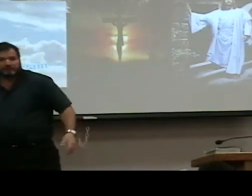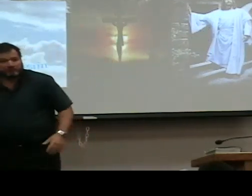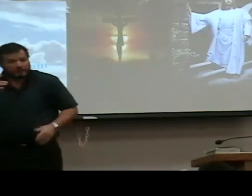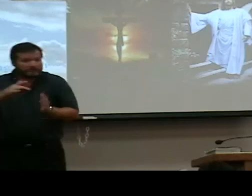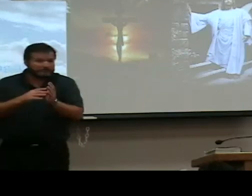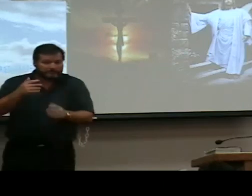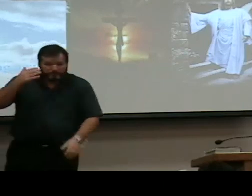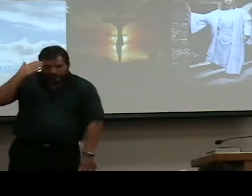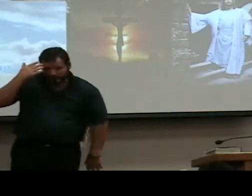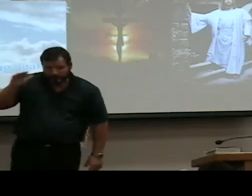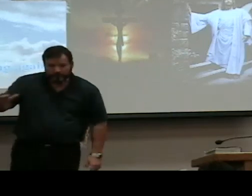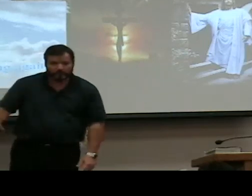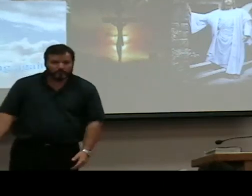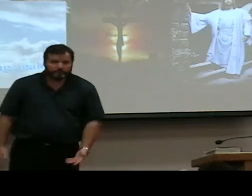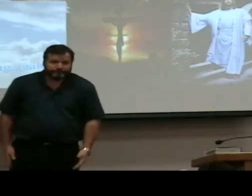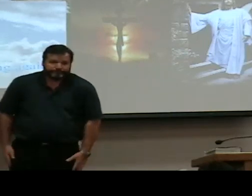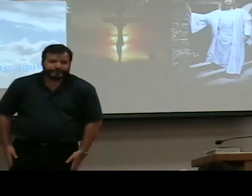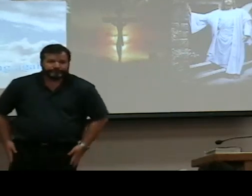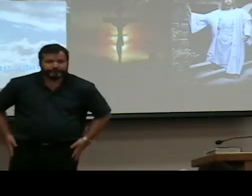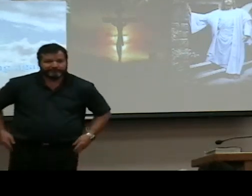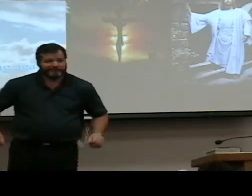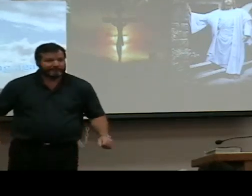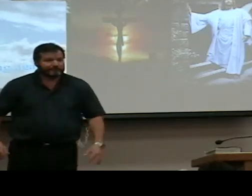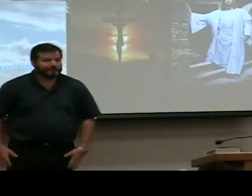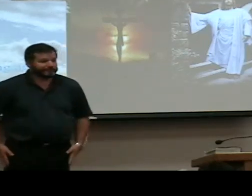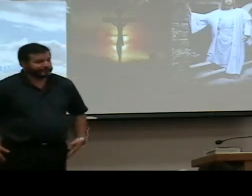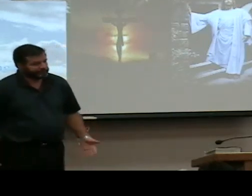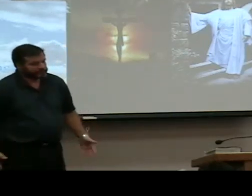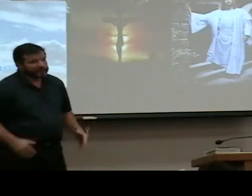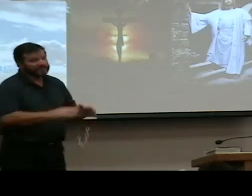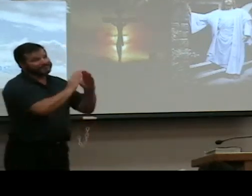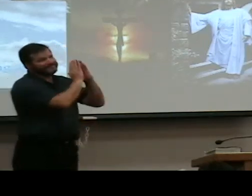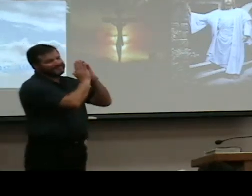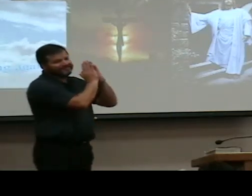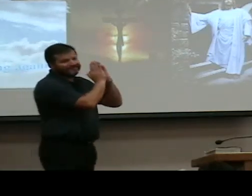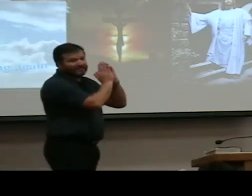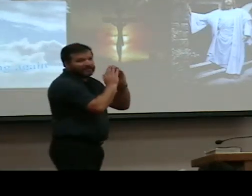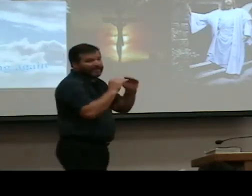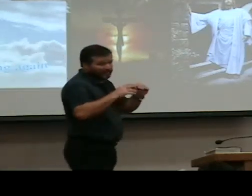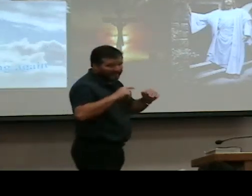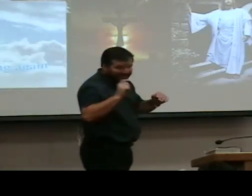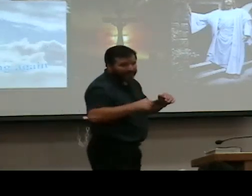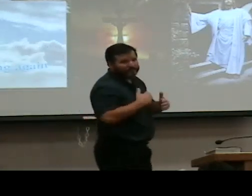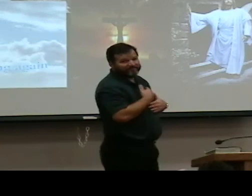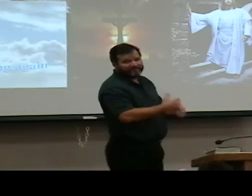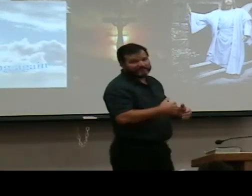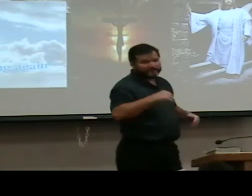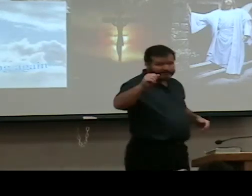world. Jesus doesn't know you. As long as you stay with him, yes,